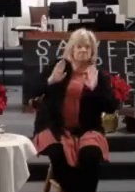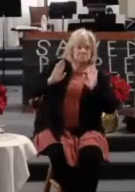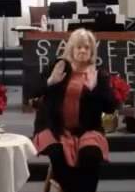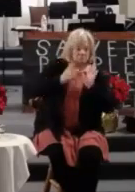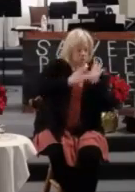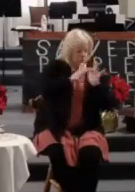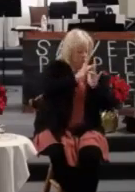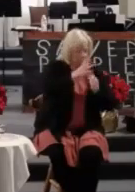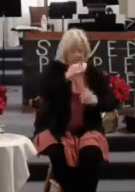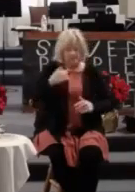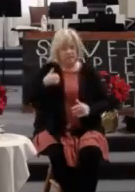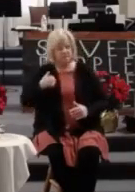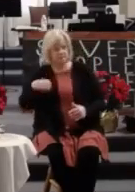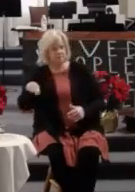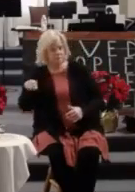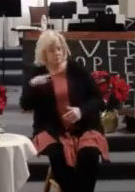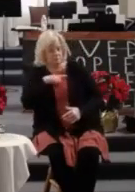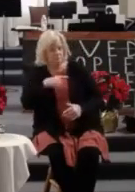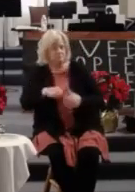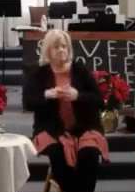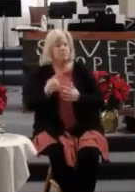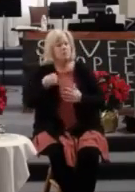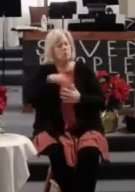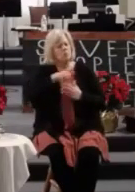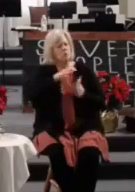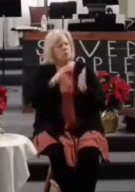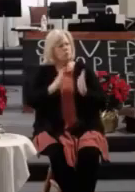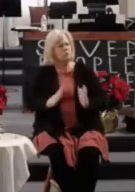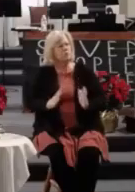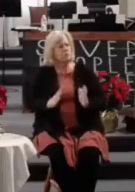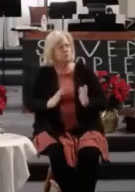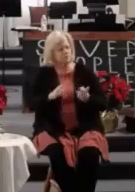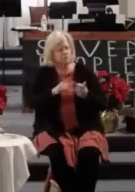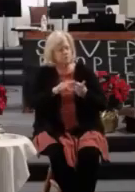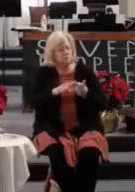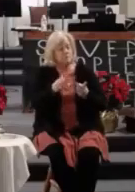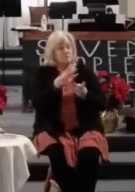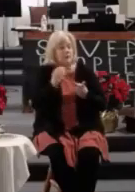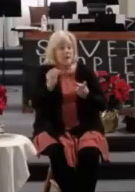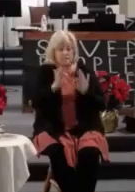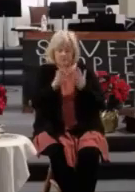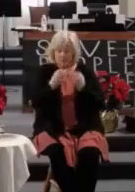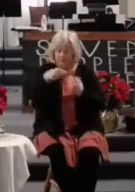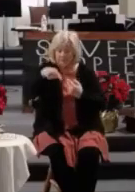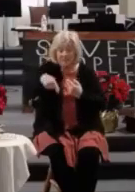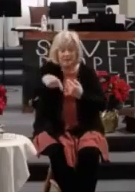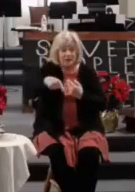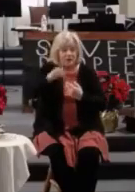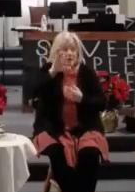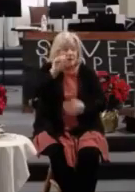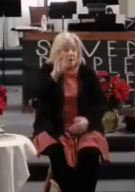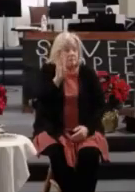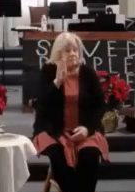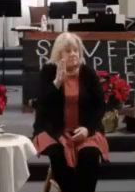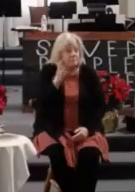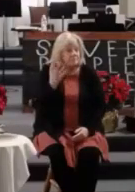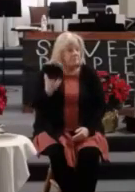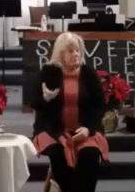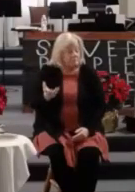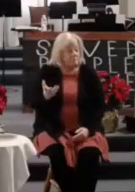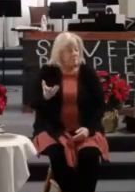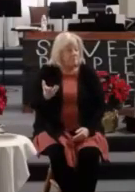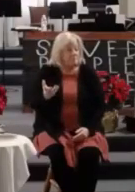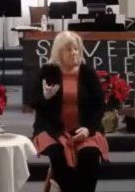Two reasons we are Christians, and as a family here at God, at Cobb,